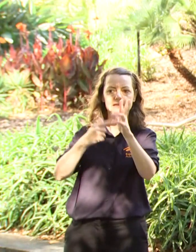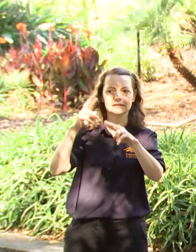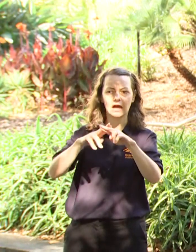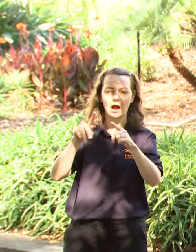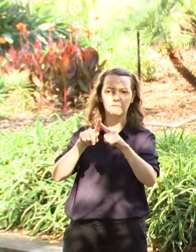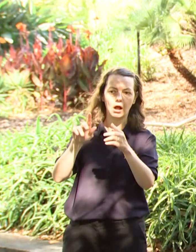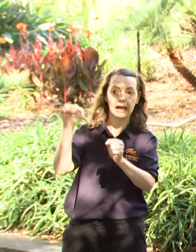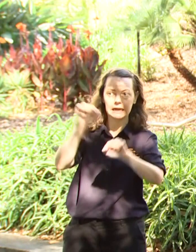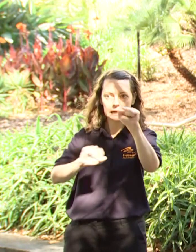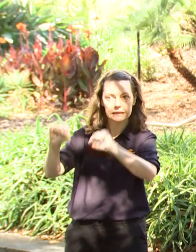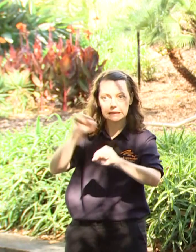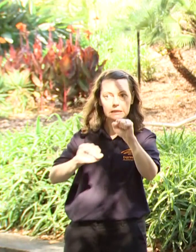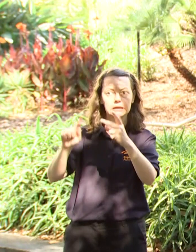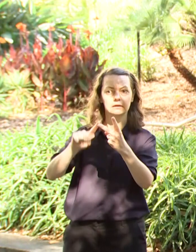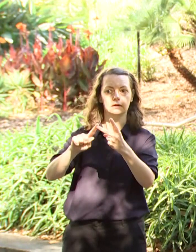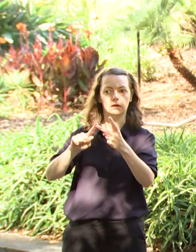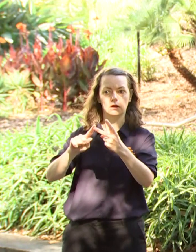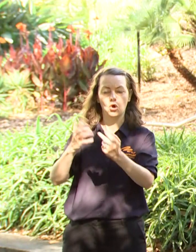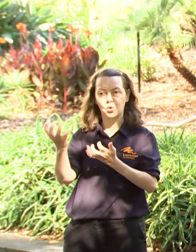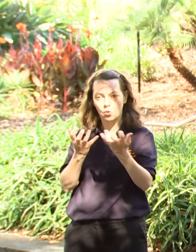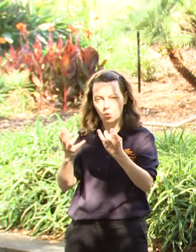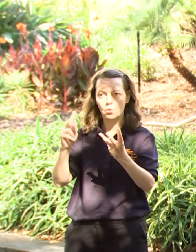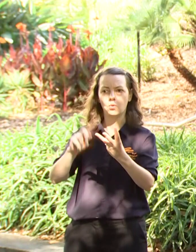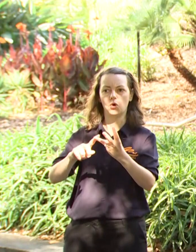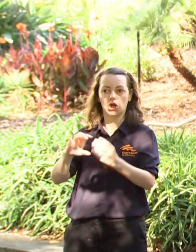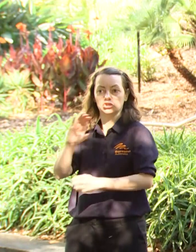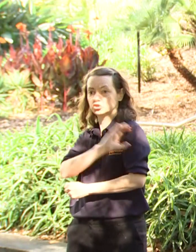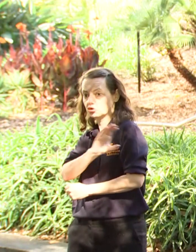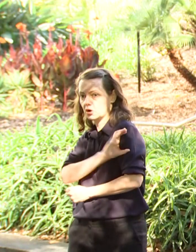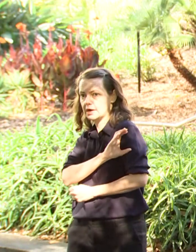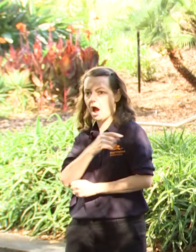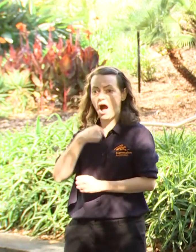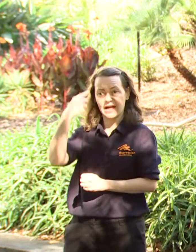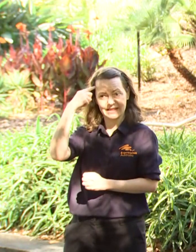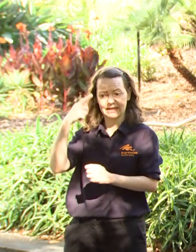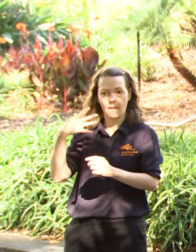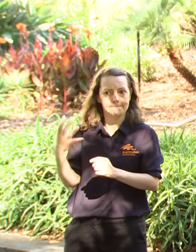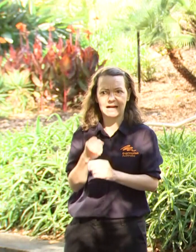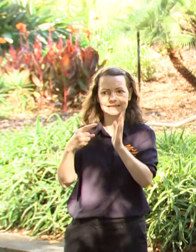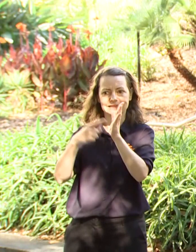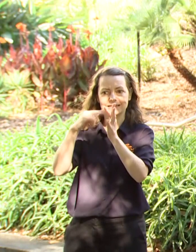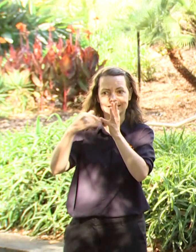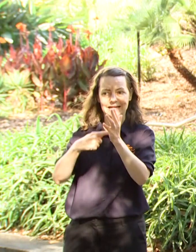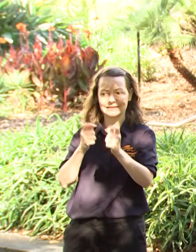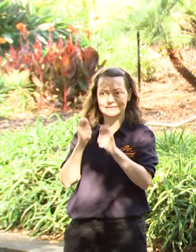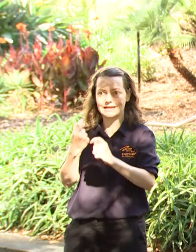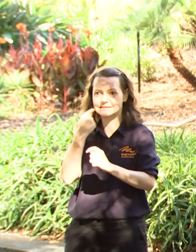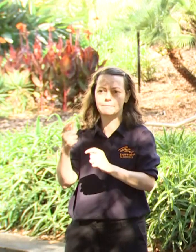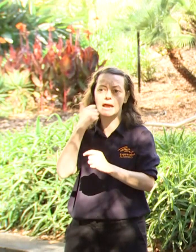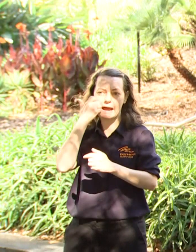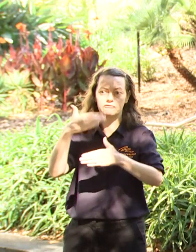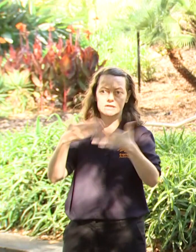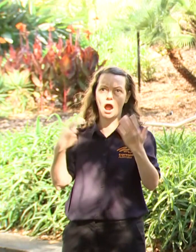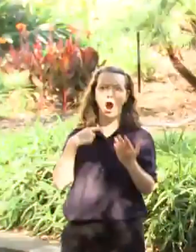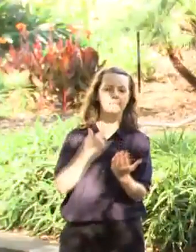do, and you've seen some other states make announcements to that effect already. That'll be something that we discuss at National Cabinet today. I think